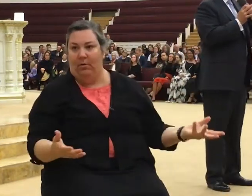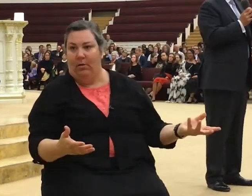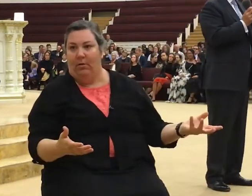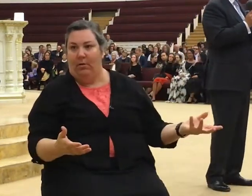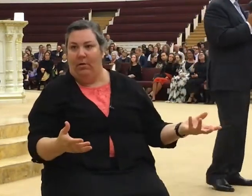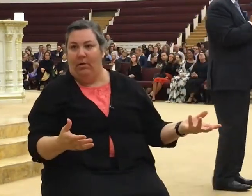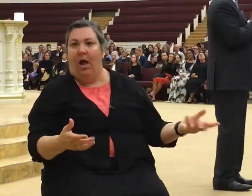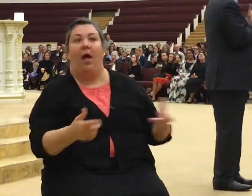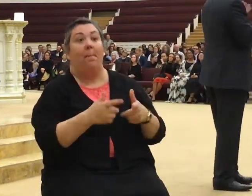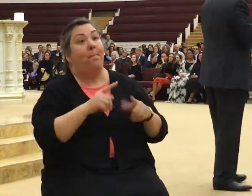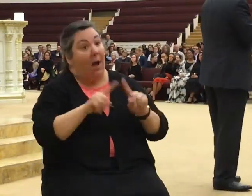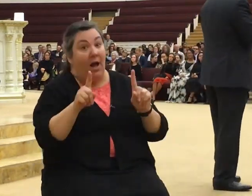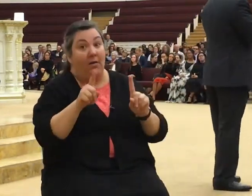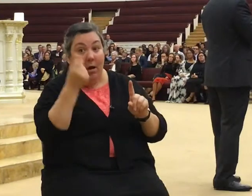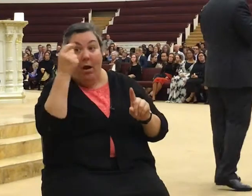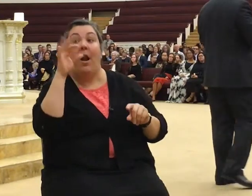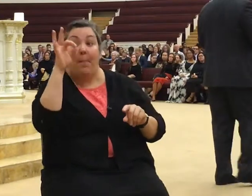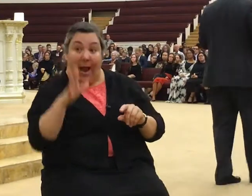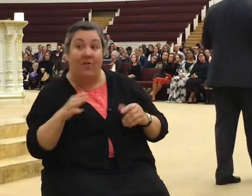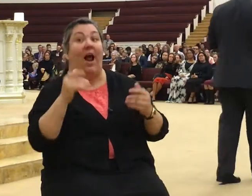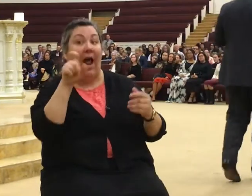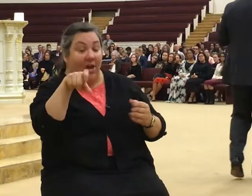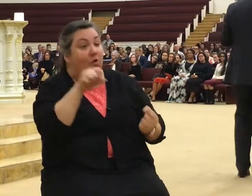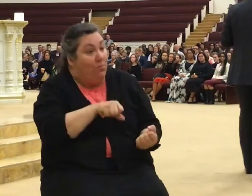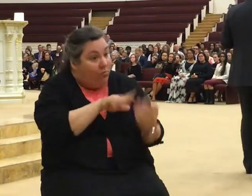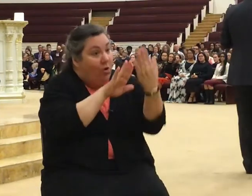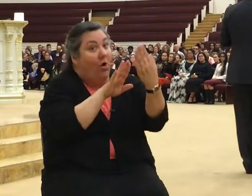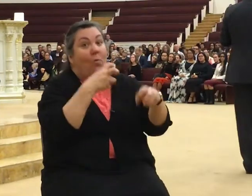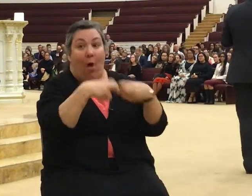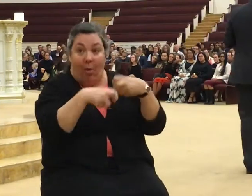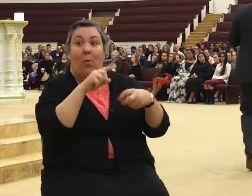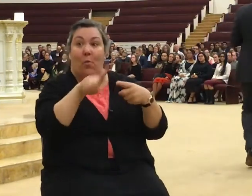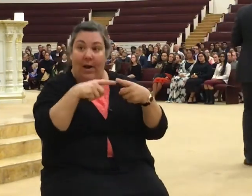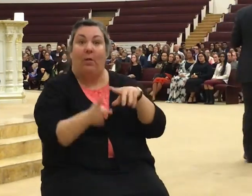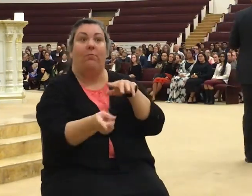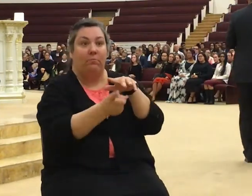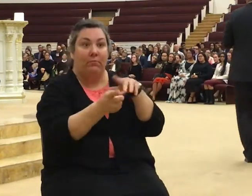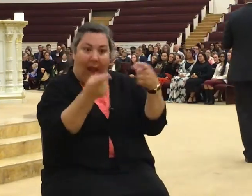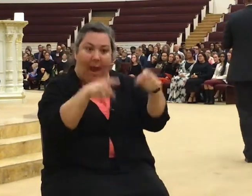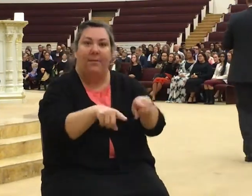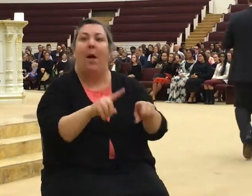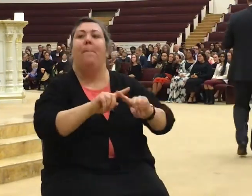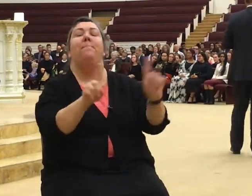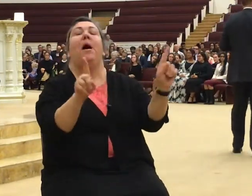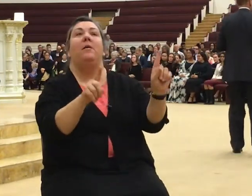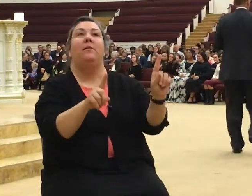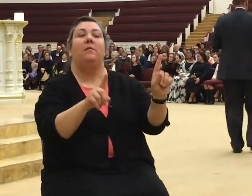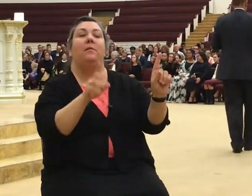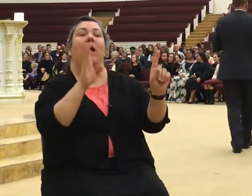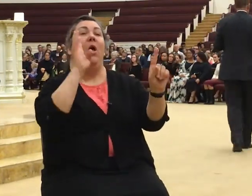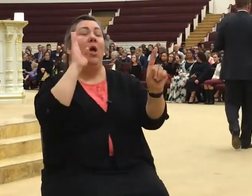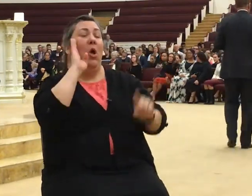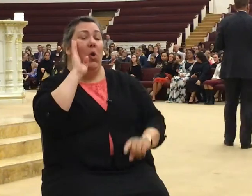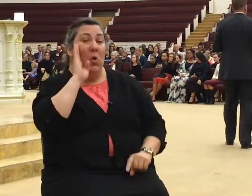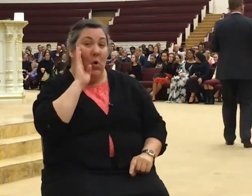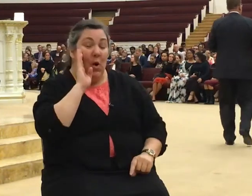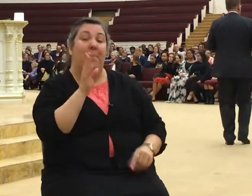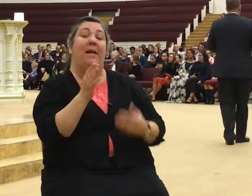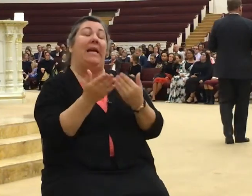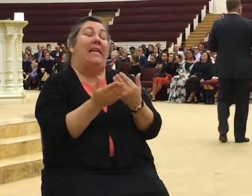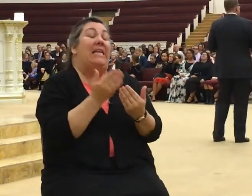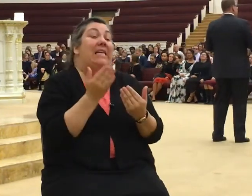Now, the pastor's got to do that. The Bible tells you he's got to deal with it. But it would be a lot simpler